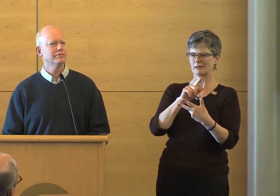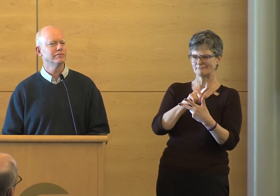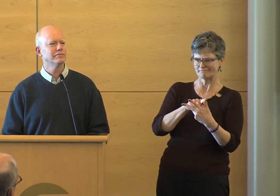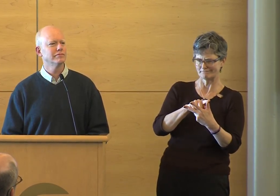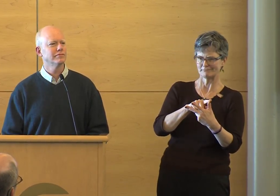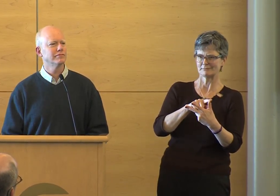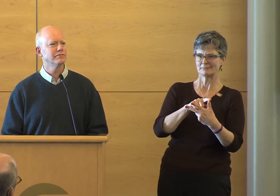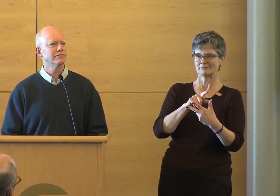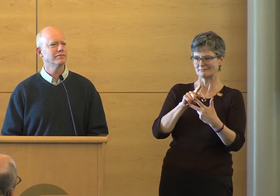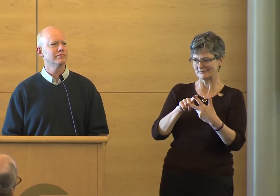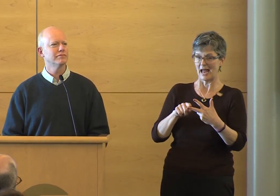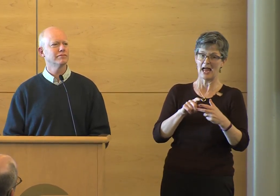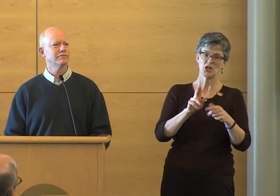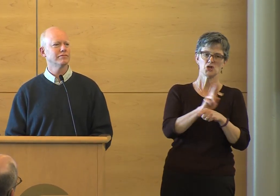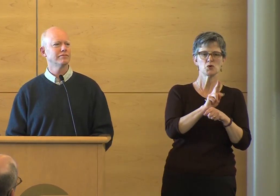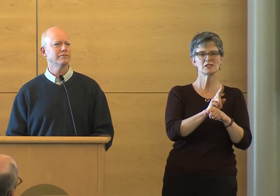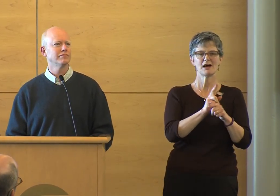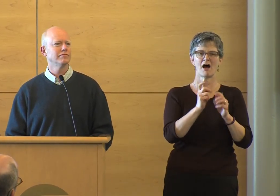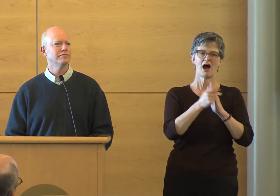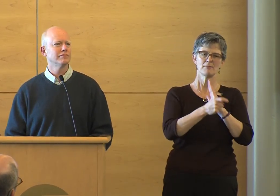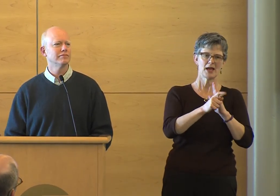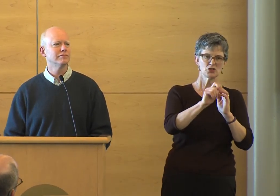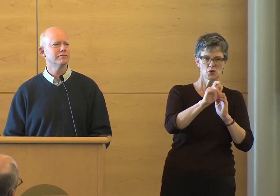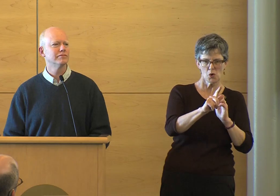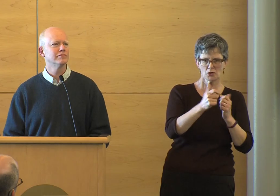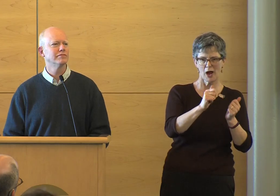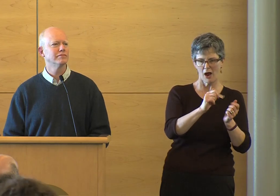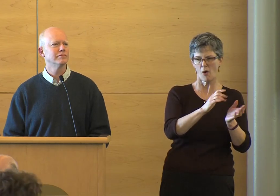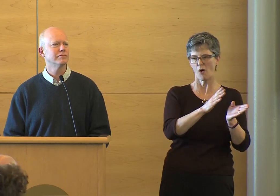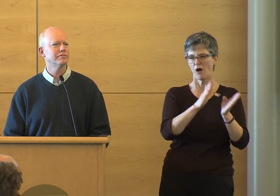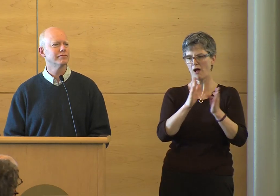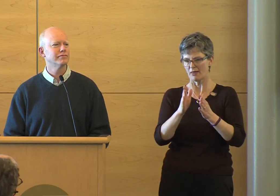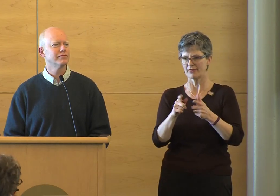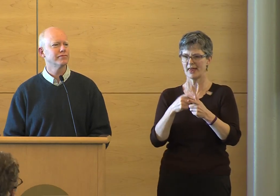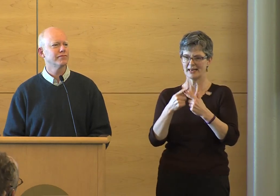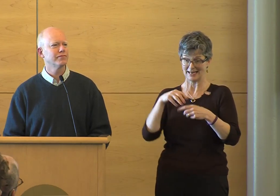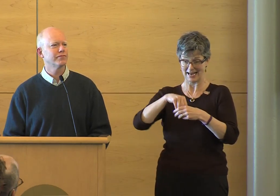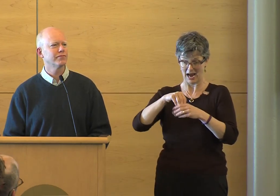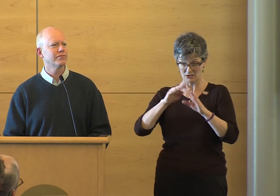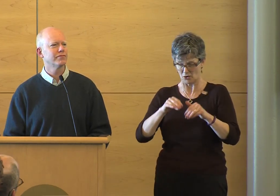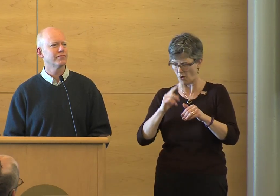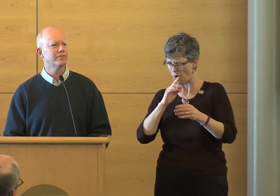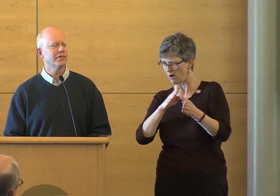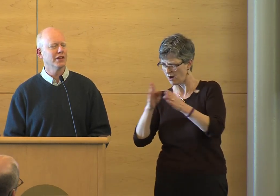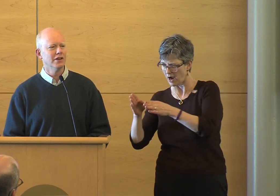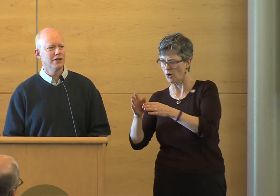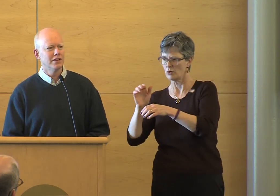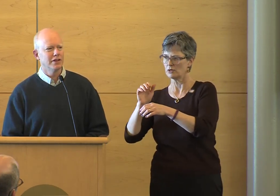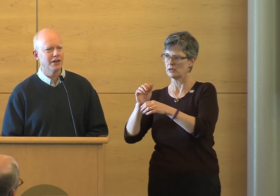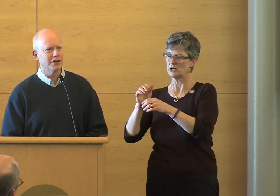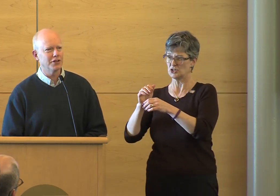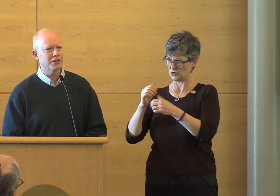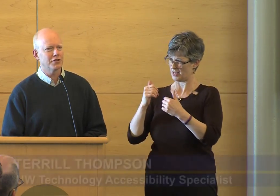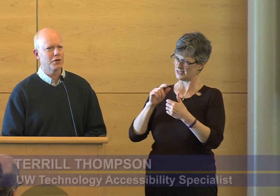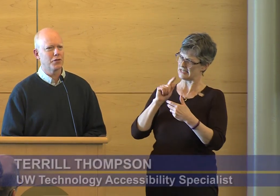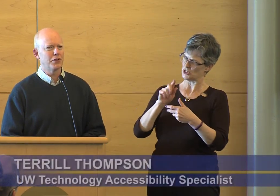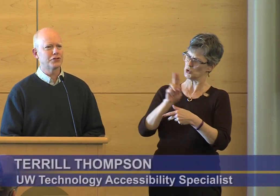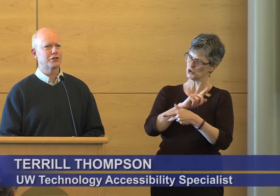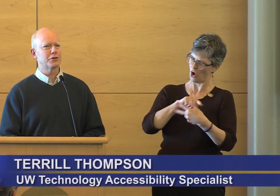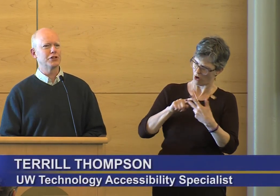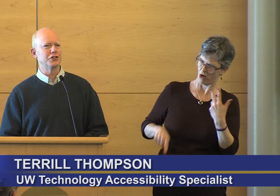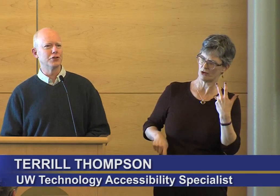important phase, which is phase three, which is a third-party tester. Third-party user testing for actual